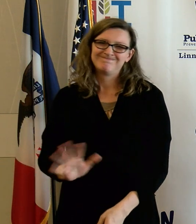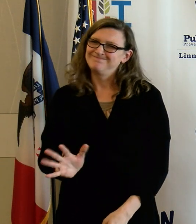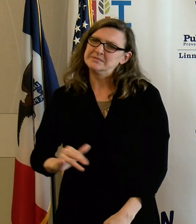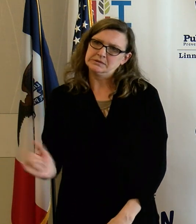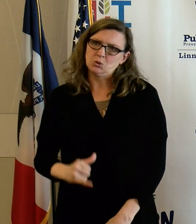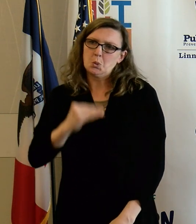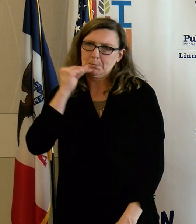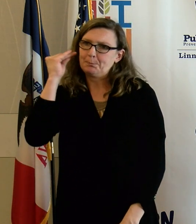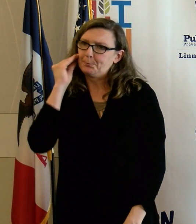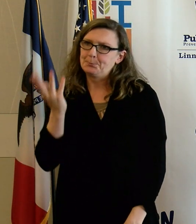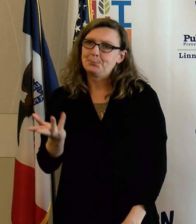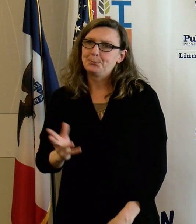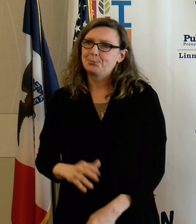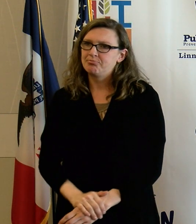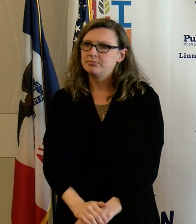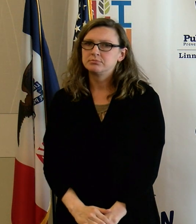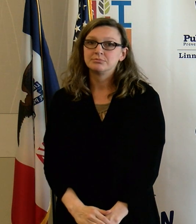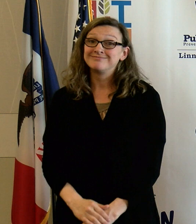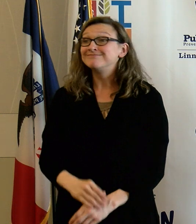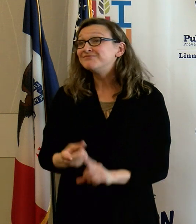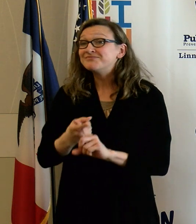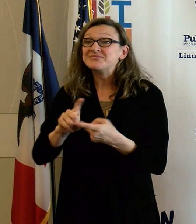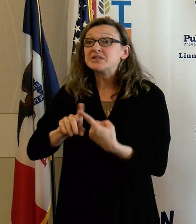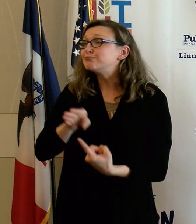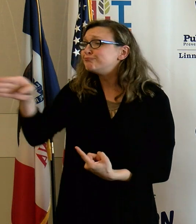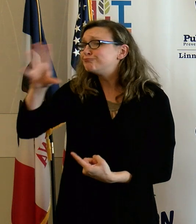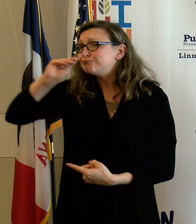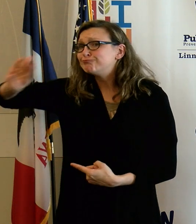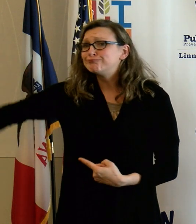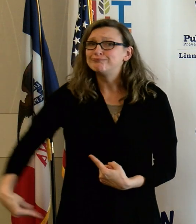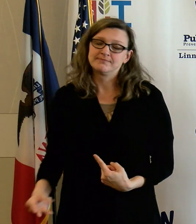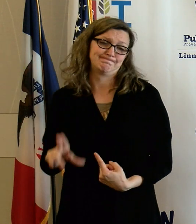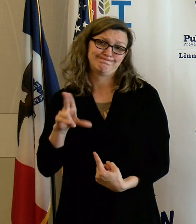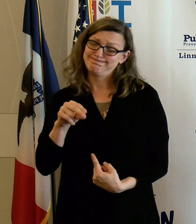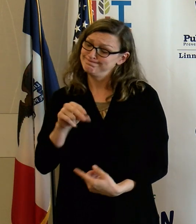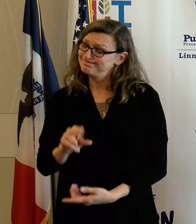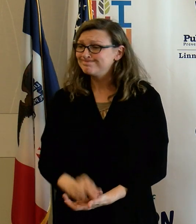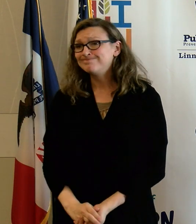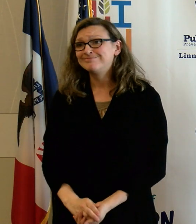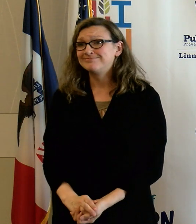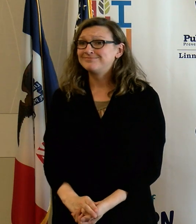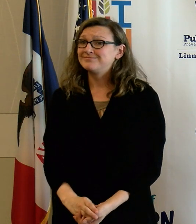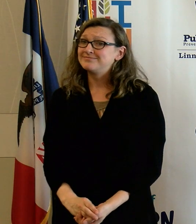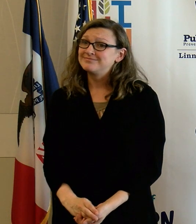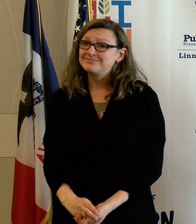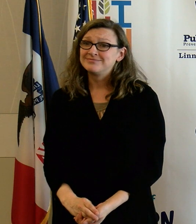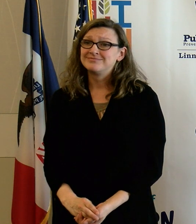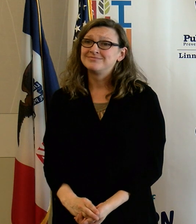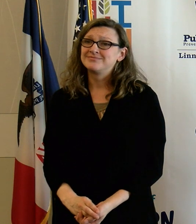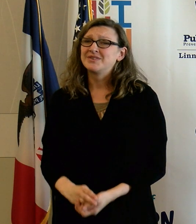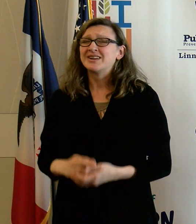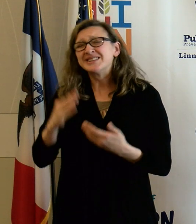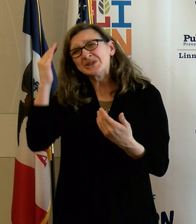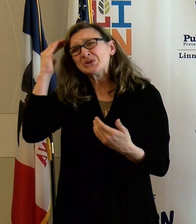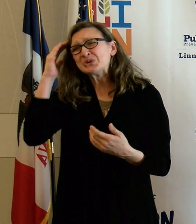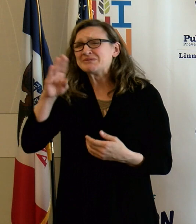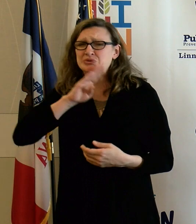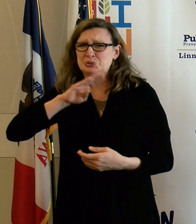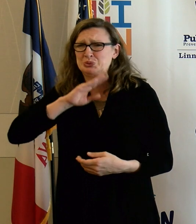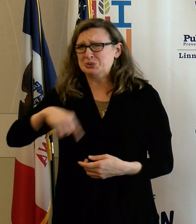sleepovers, playdates, and outings with friends. We understand that this is